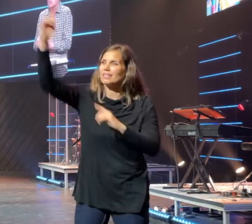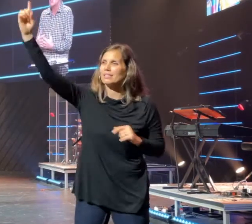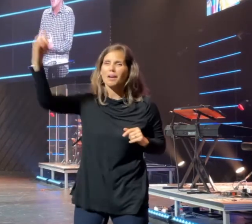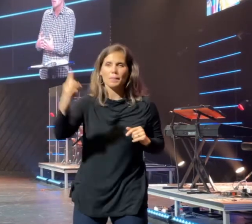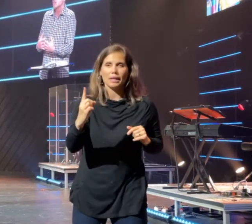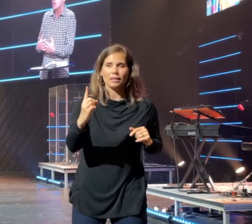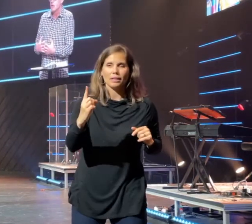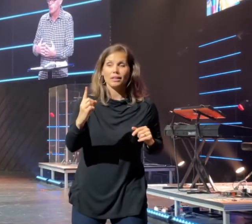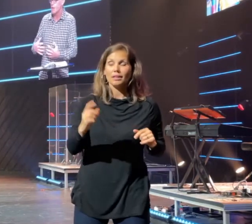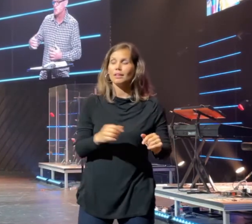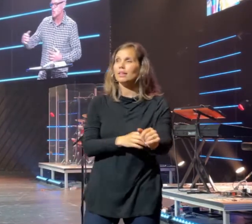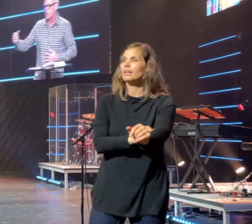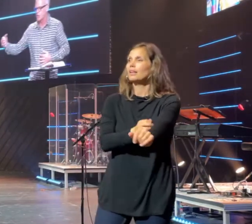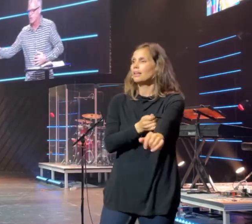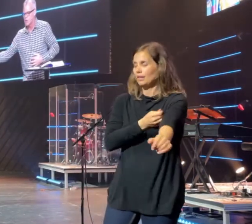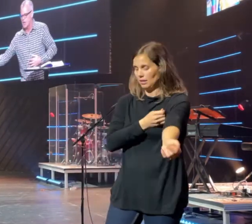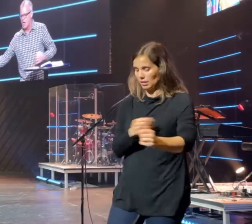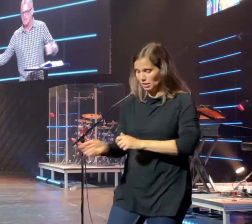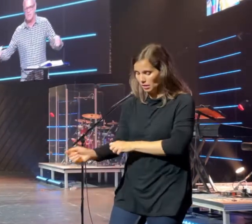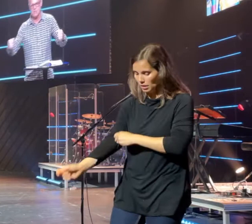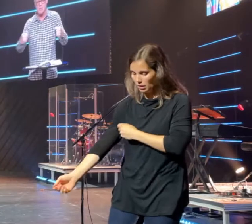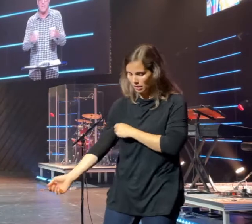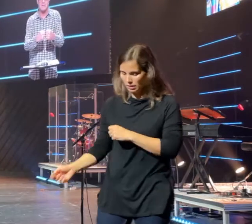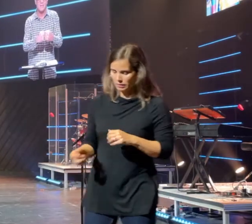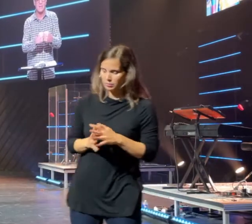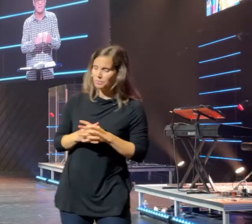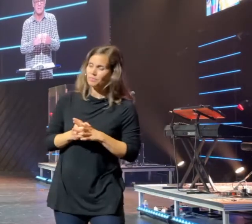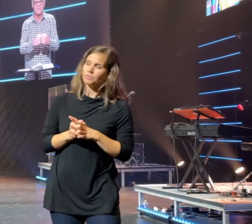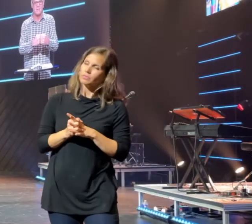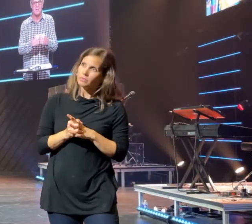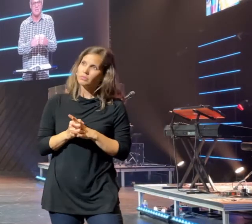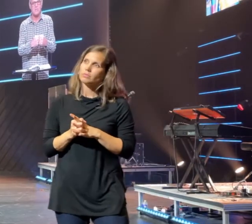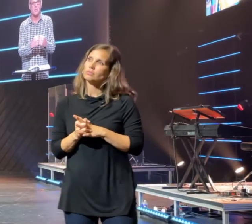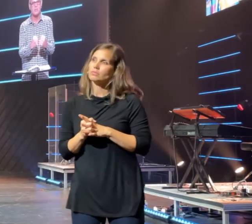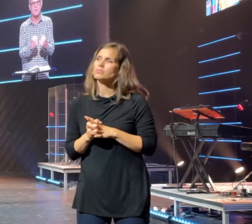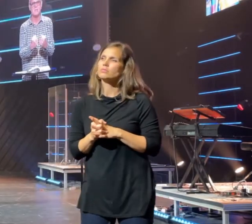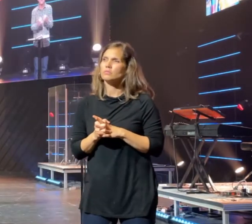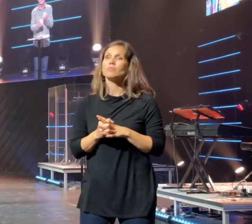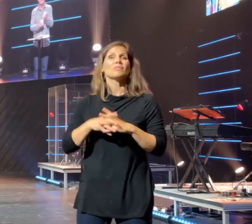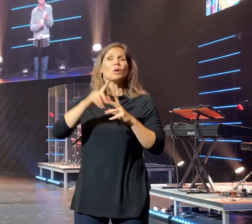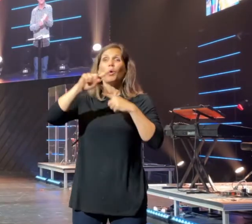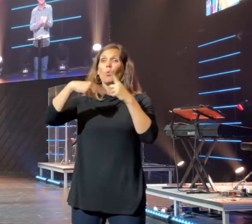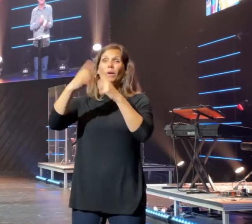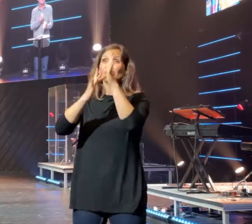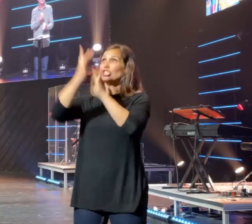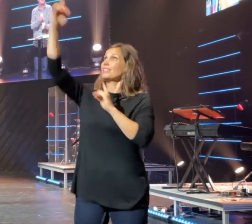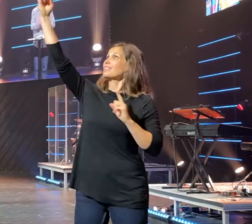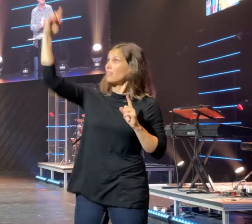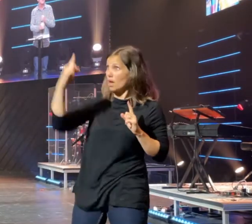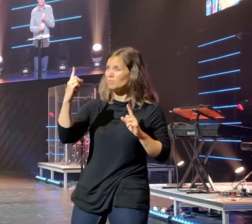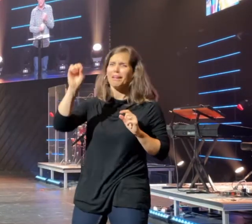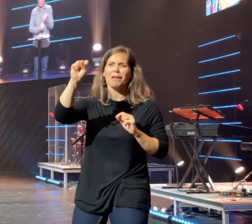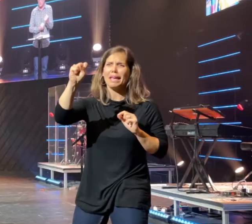only changed, not only reconciled God and humanity, it's supposed to reconcile humanity,